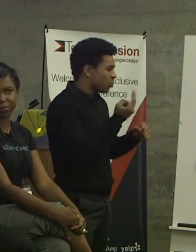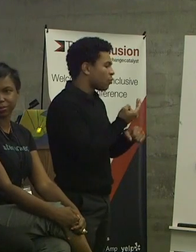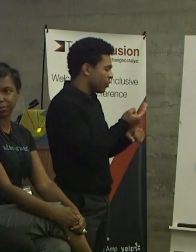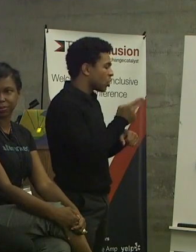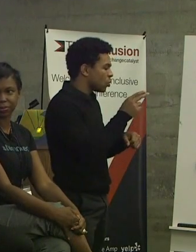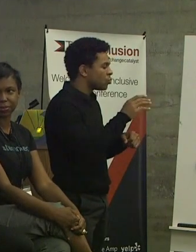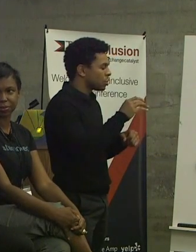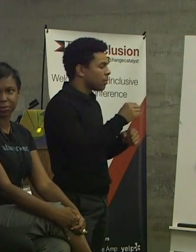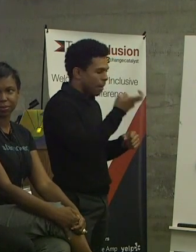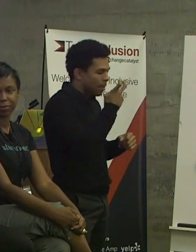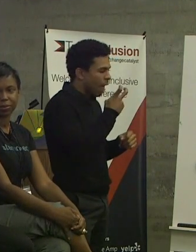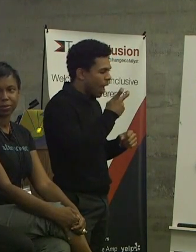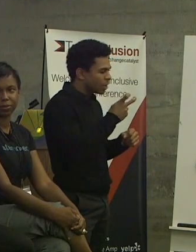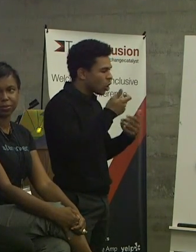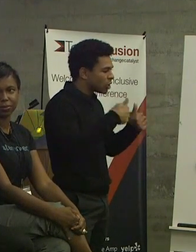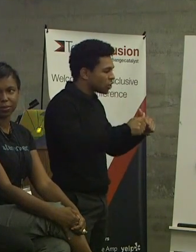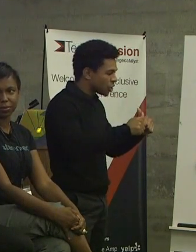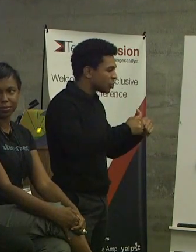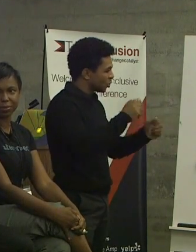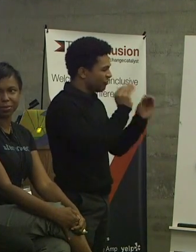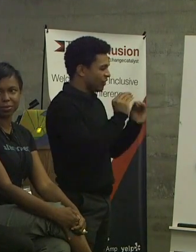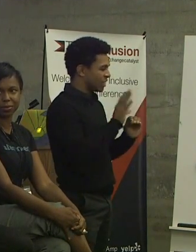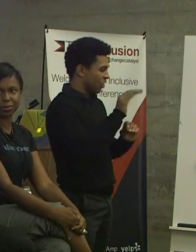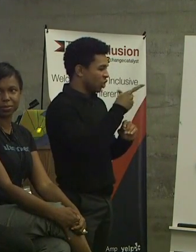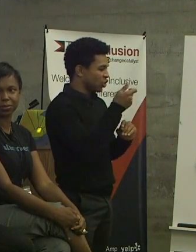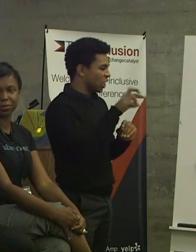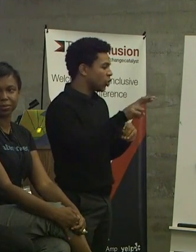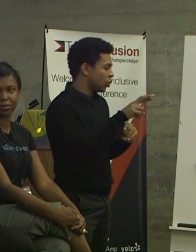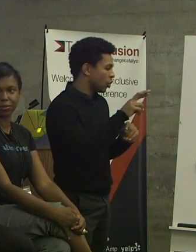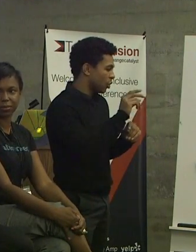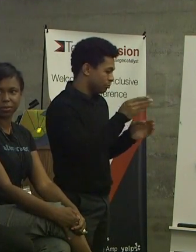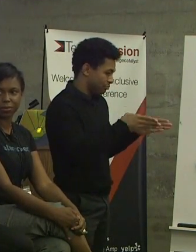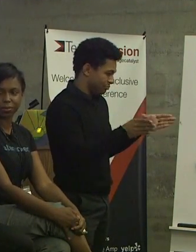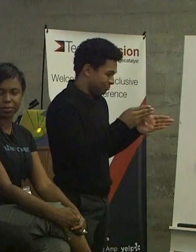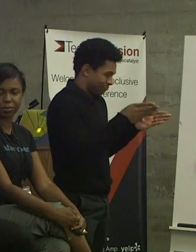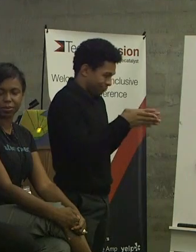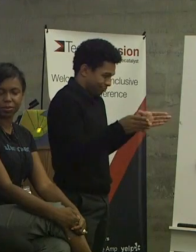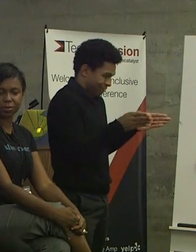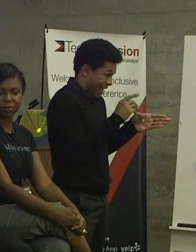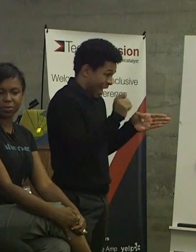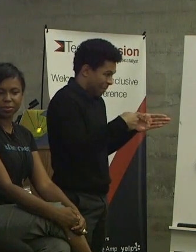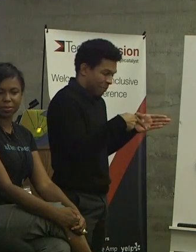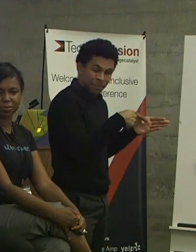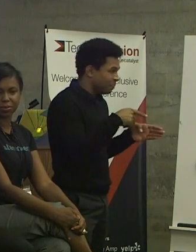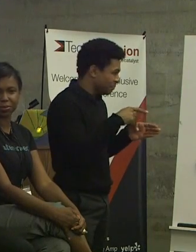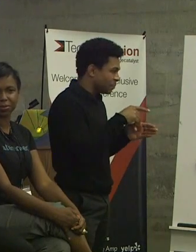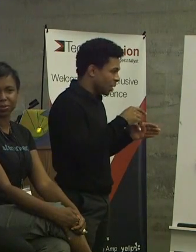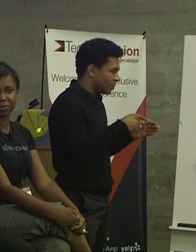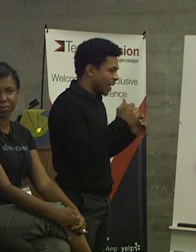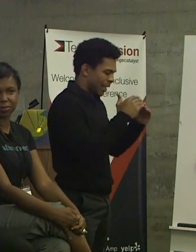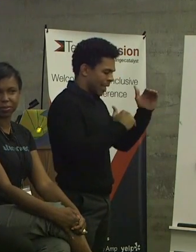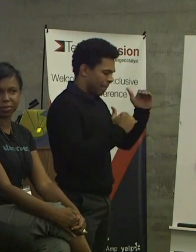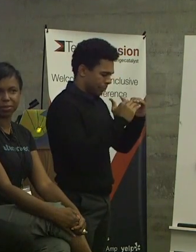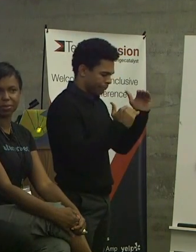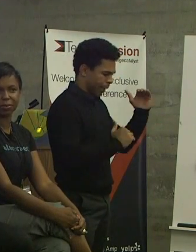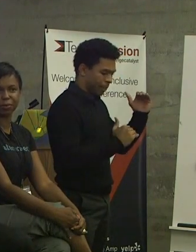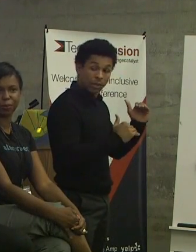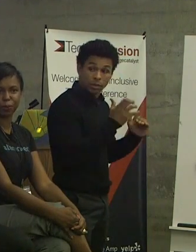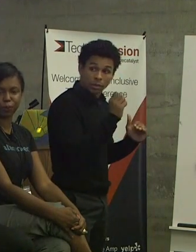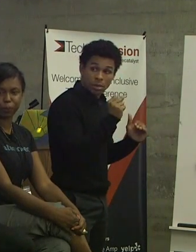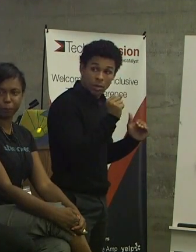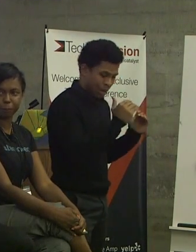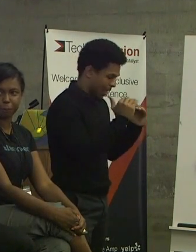their gender gap. So we use exactly the same principle, wherein companies host blind audition challenges, which